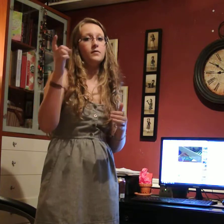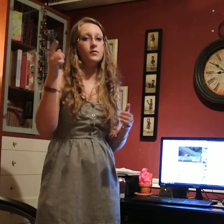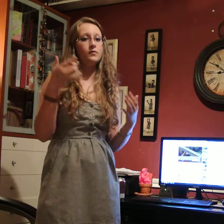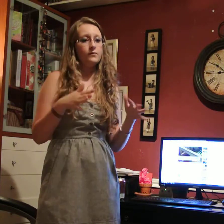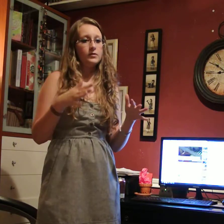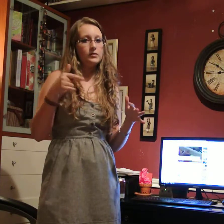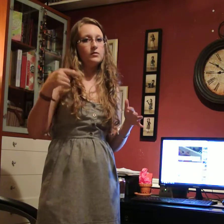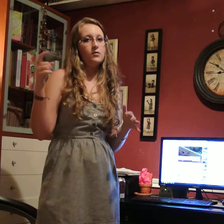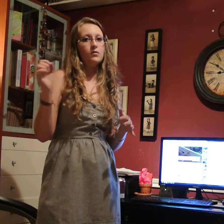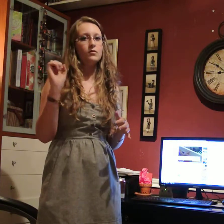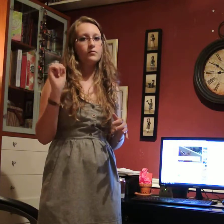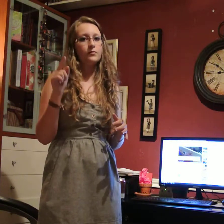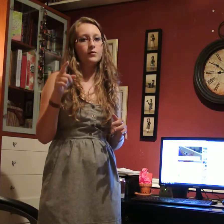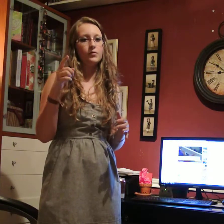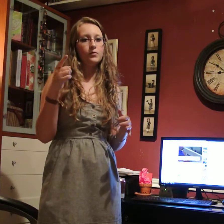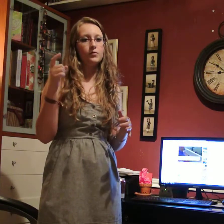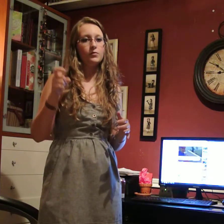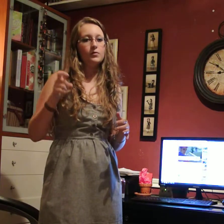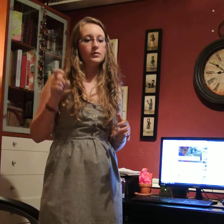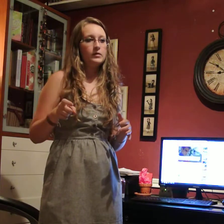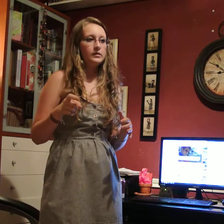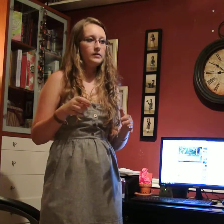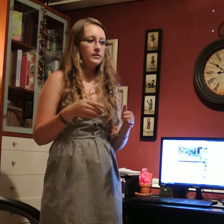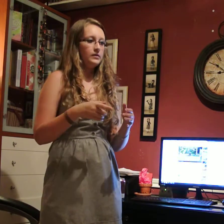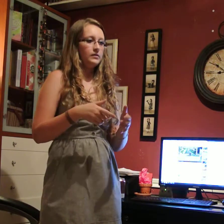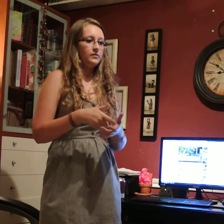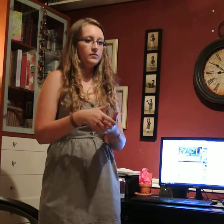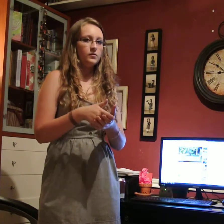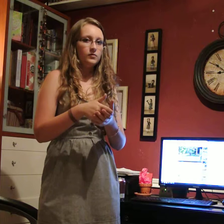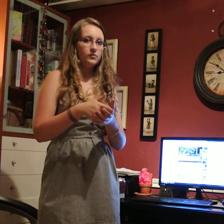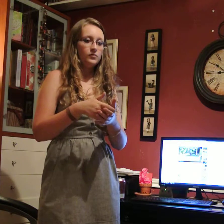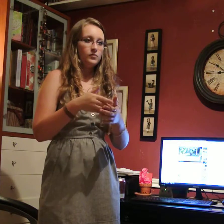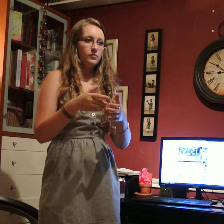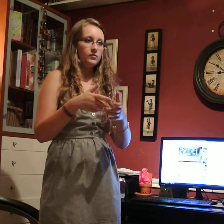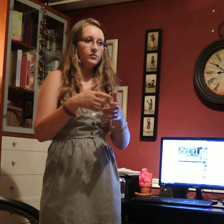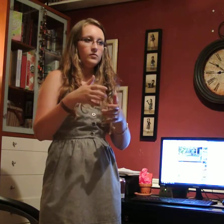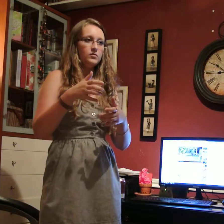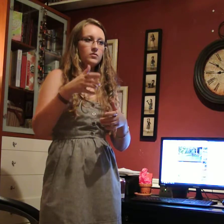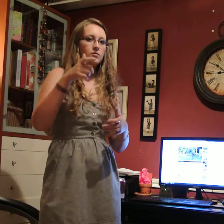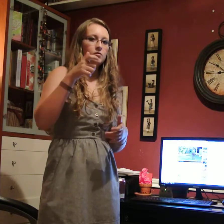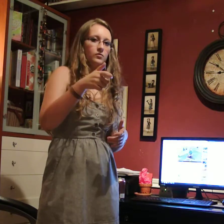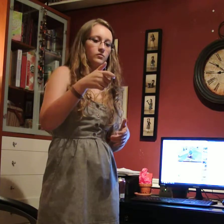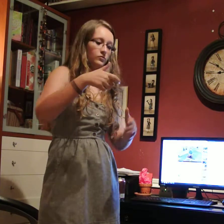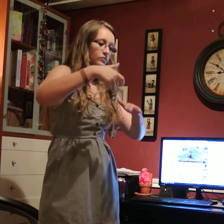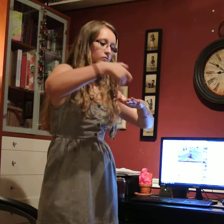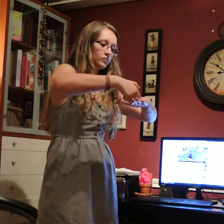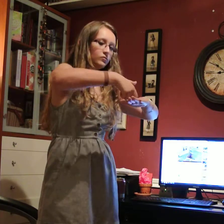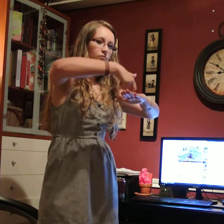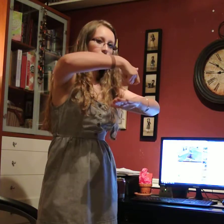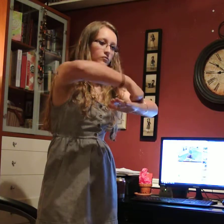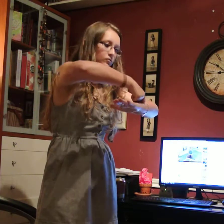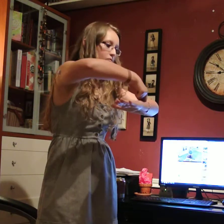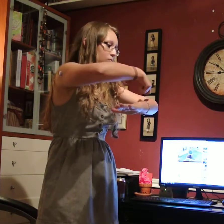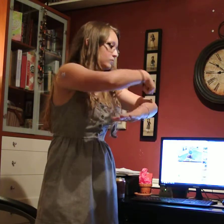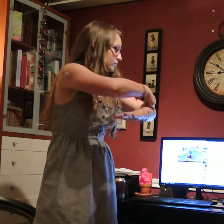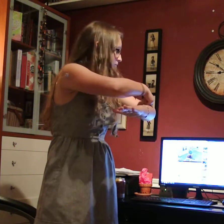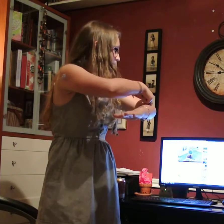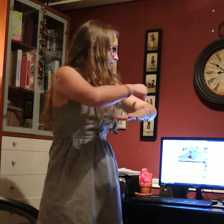Now, there are two ways that you can assemble your decking frame. You can prefabricate it, like I'm doing here, or you can choose to put it in place and put it up as you go